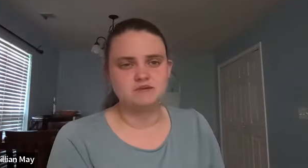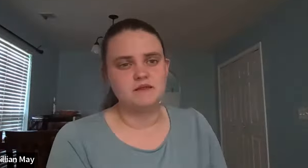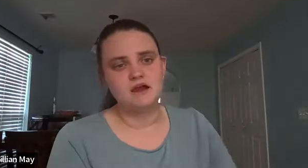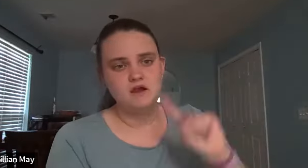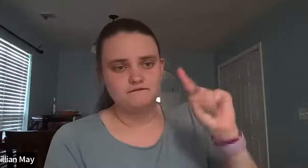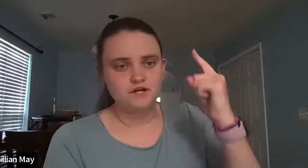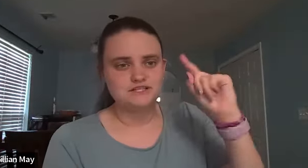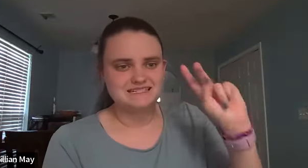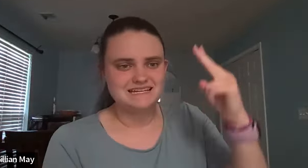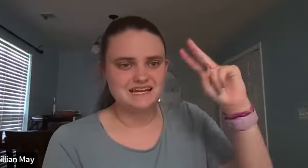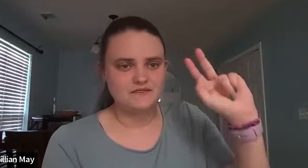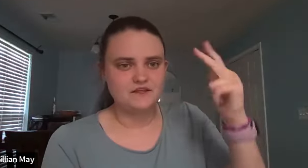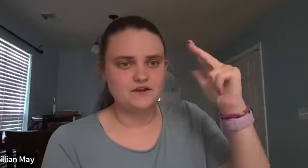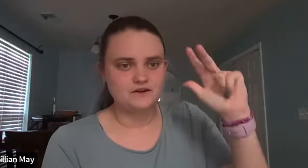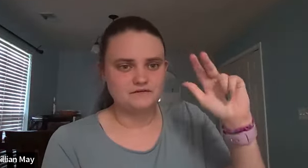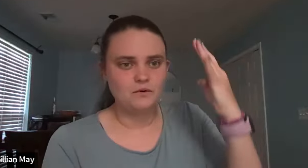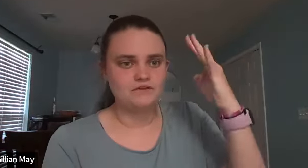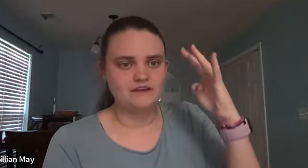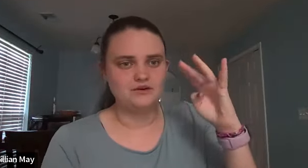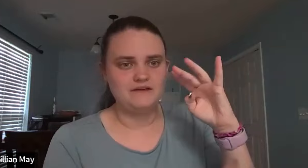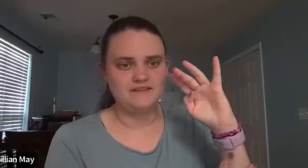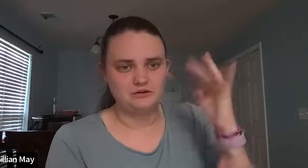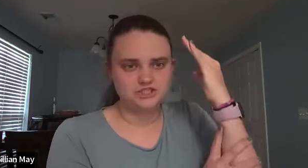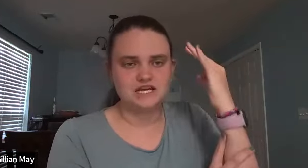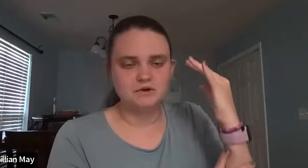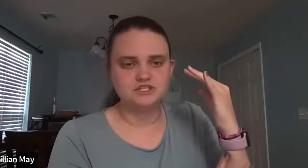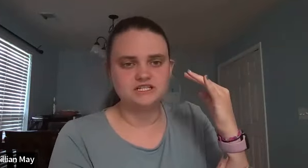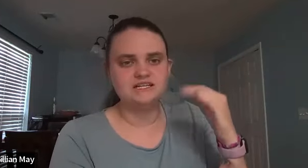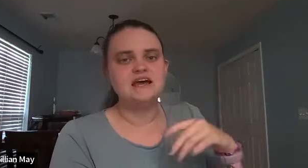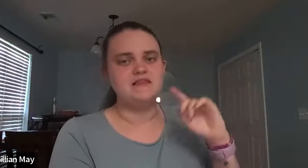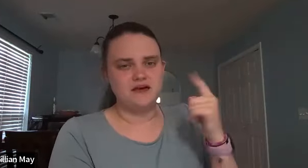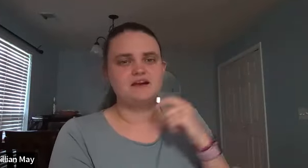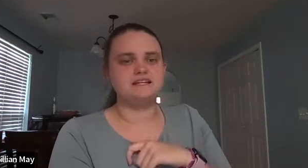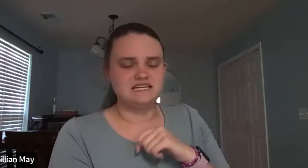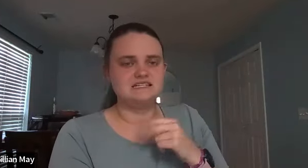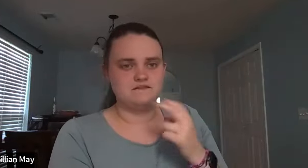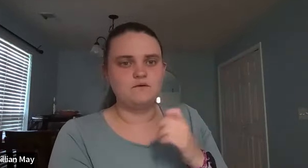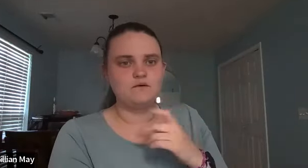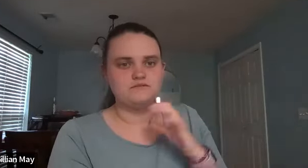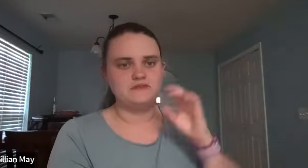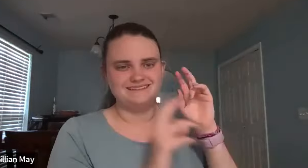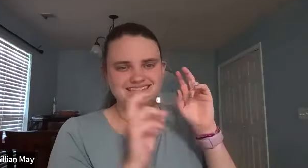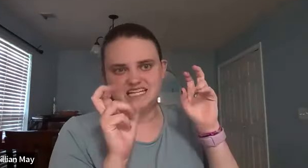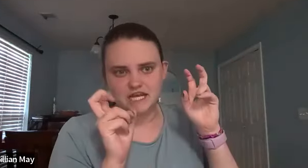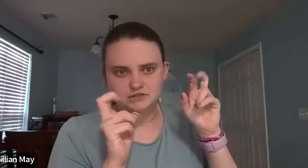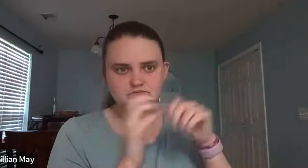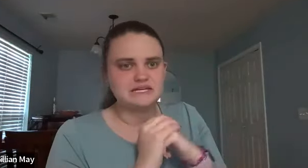about like first, second, third, fourth, like you have that little shake motion, that kind of says that fourth, that TH